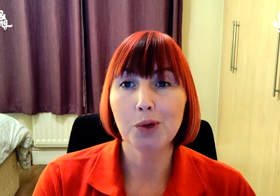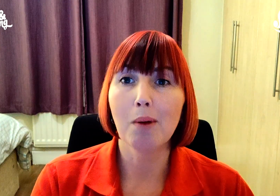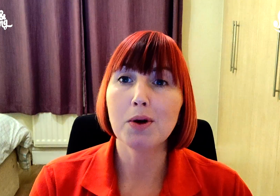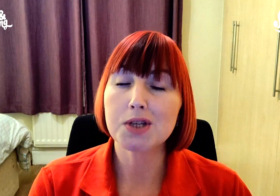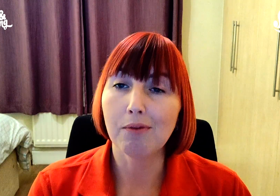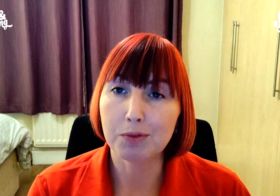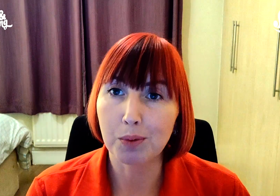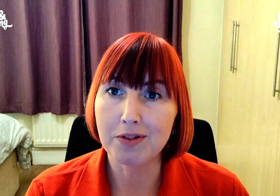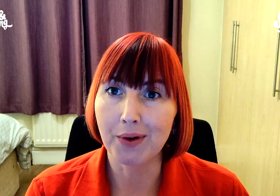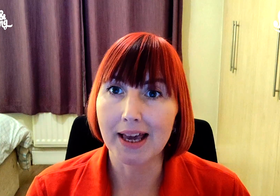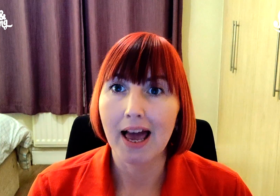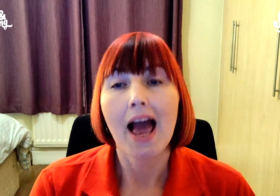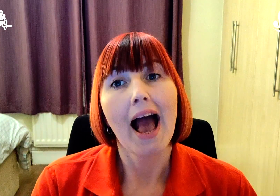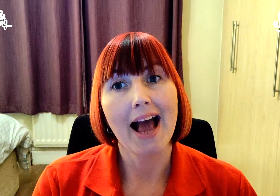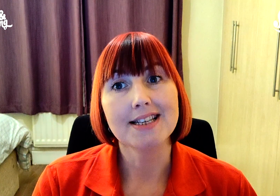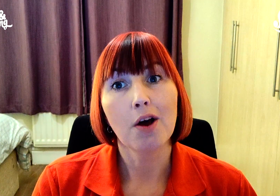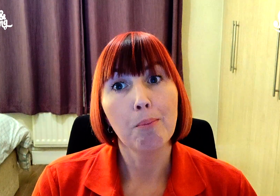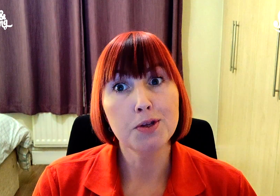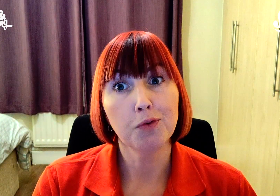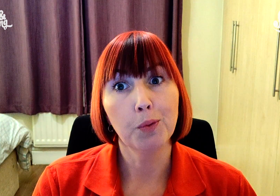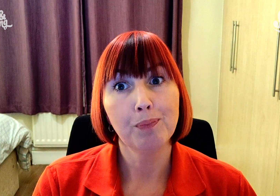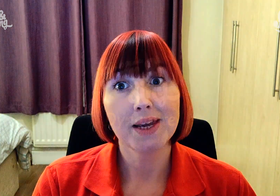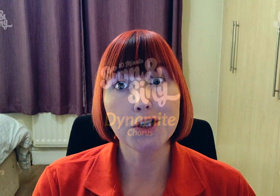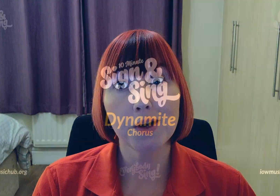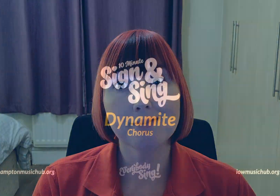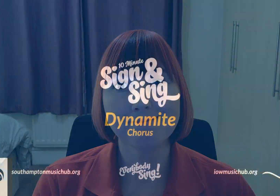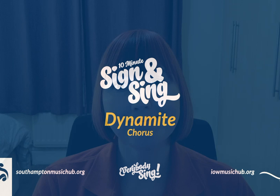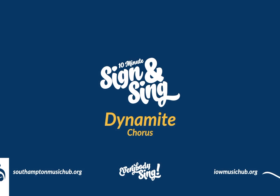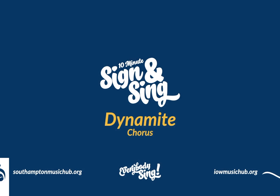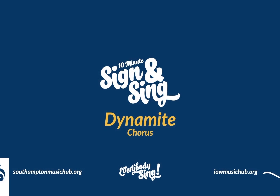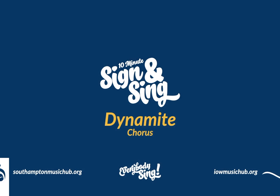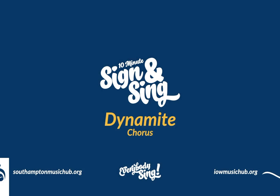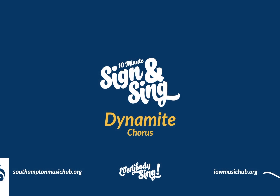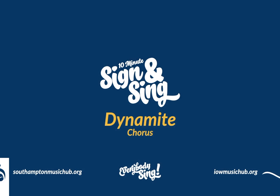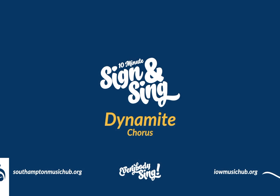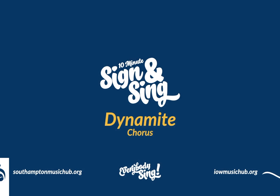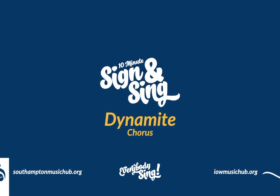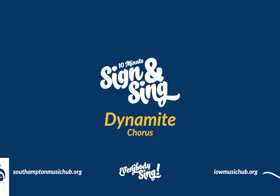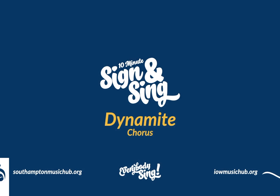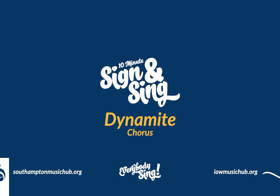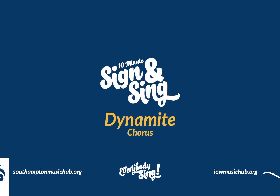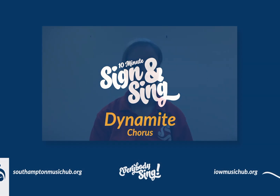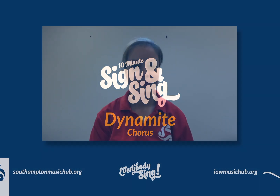Do what you are most comfortable with doing. And most of all, enjoy.